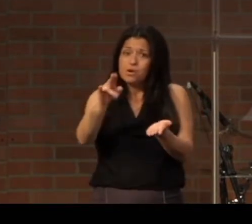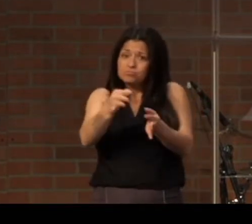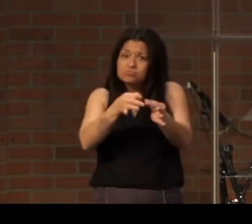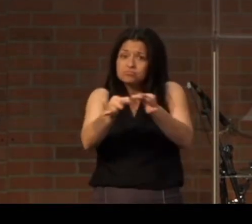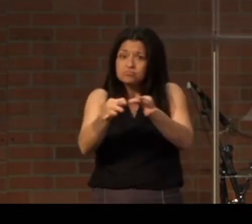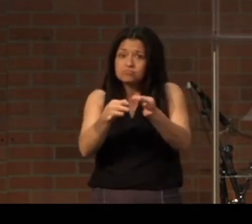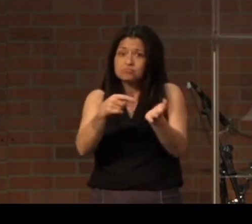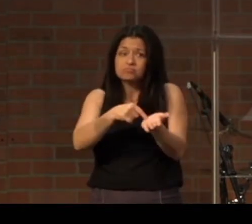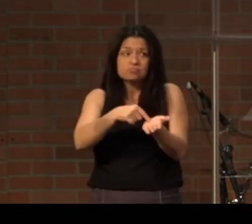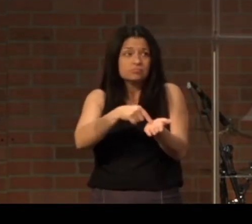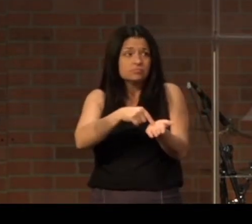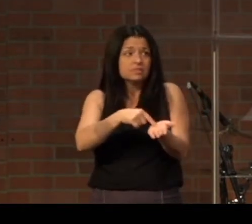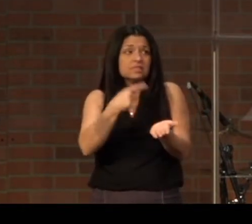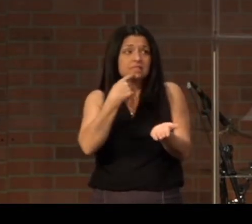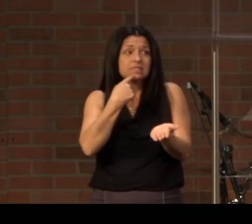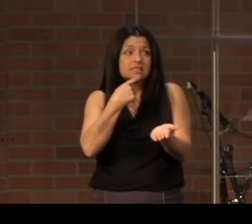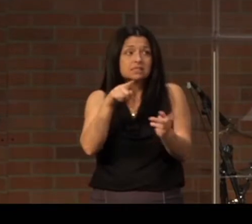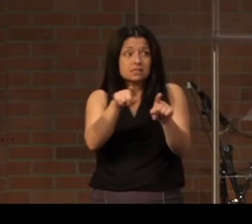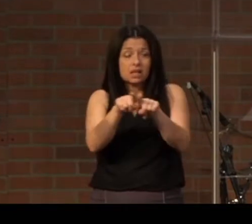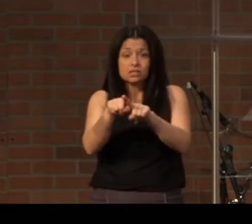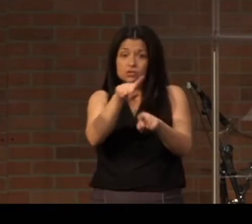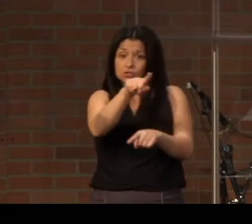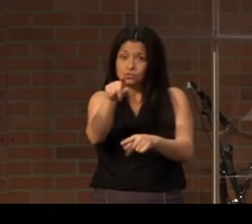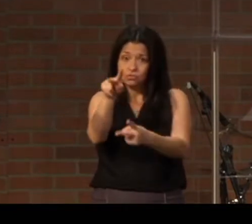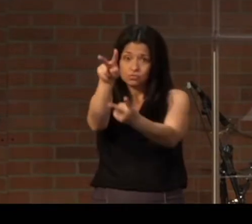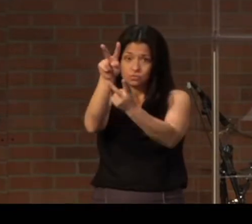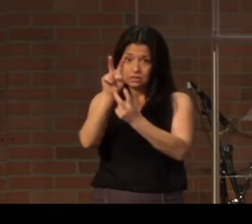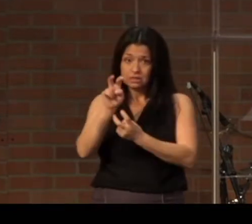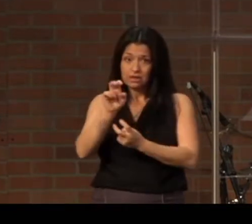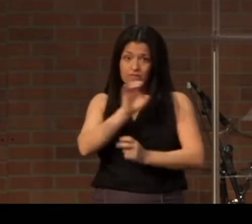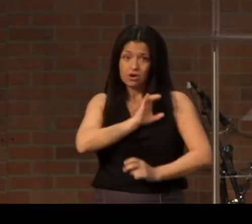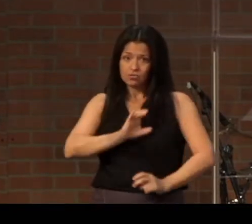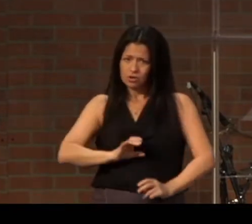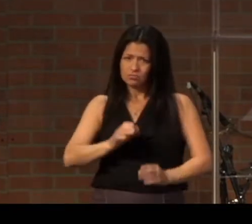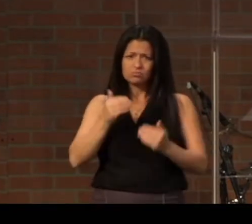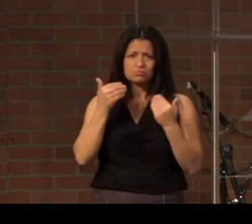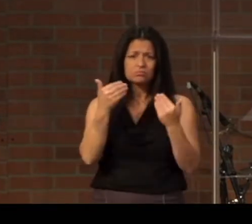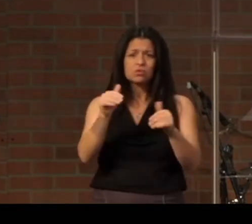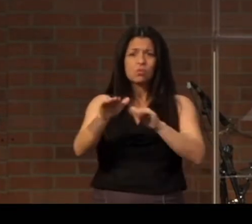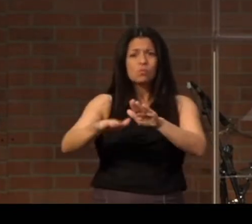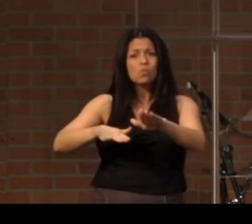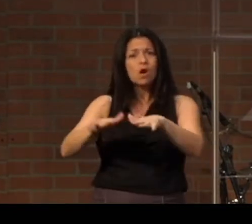He says, as you receive Christ, so walk in him. Don't you remember?